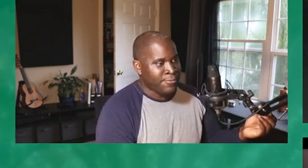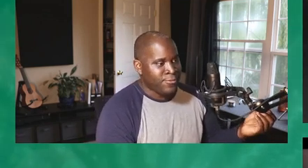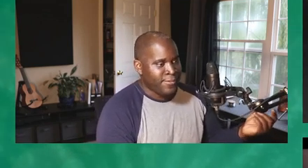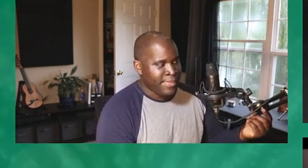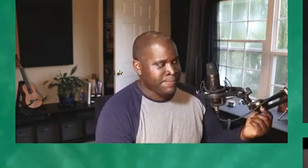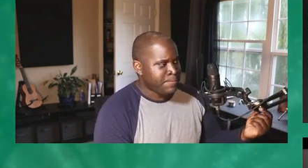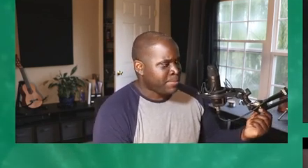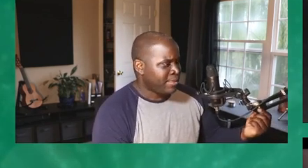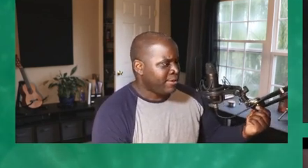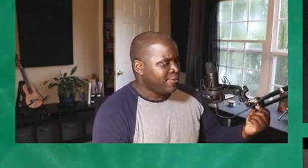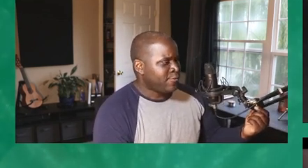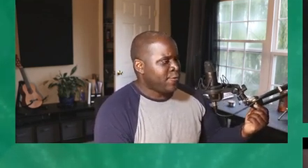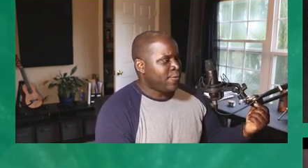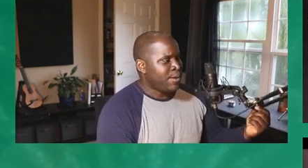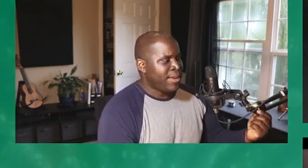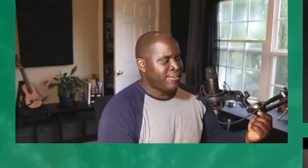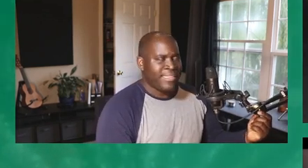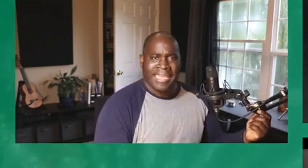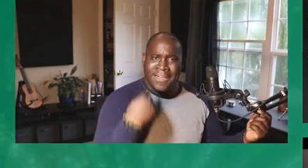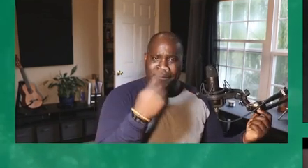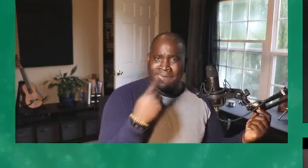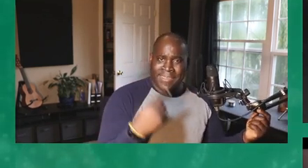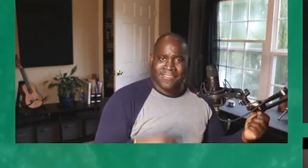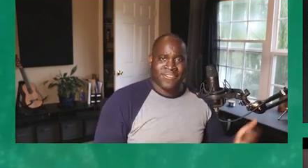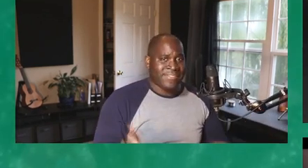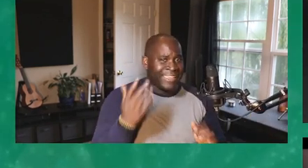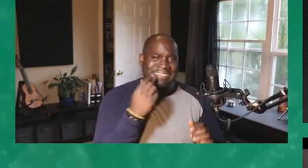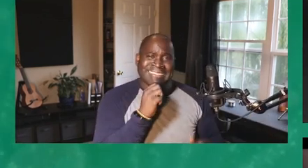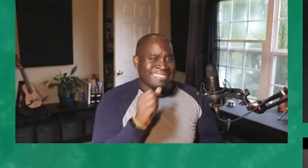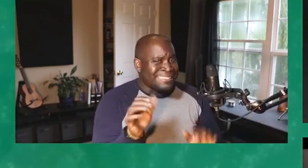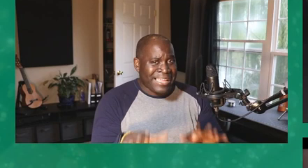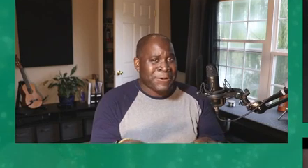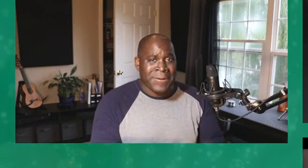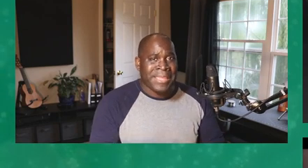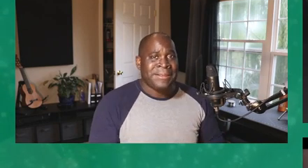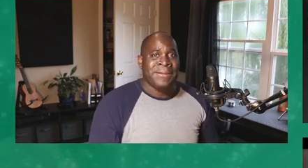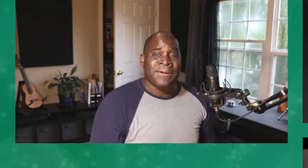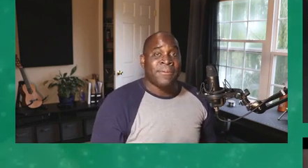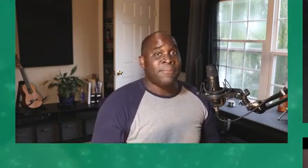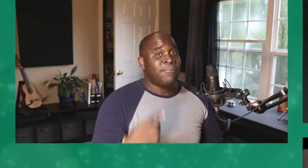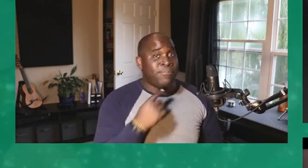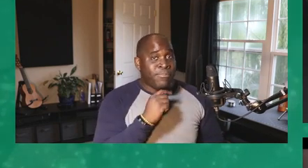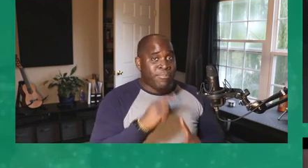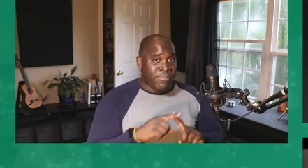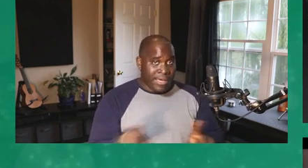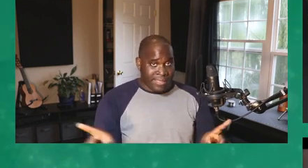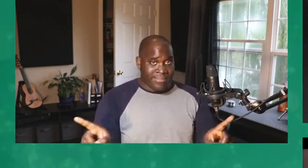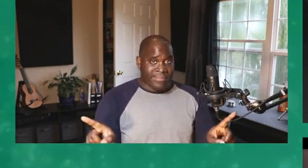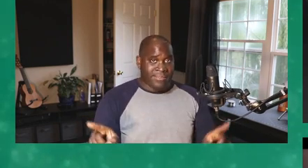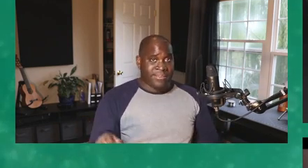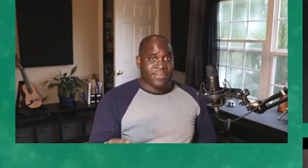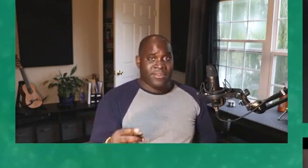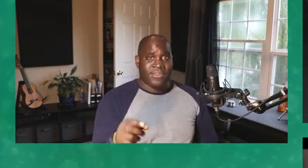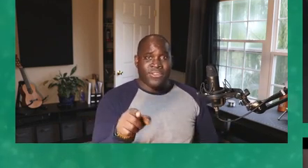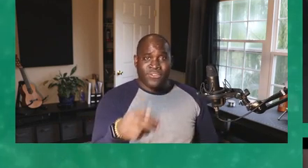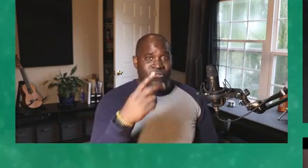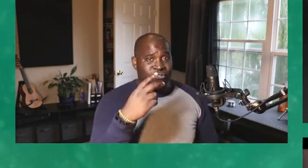I think that's what she's saying. So Amaya's like, how's my face? And she's like, it's not great. But